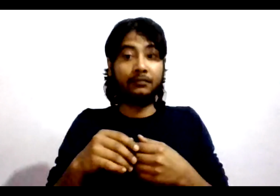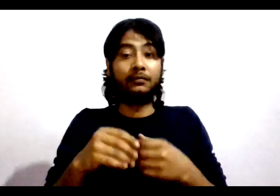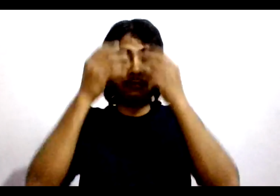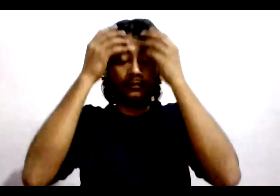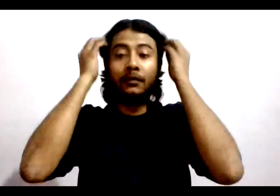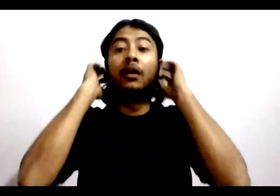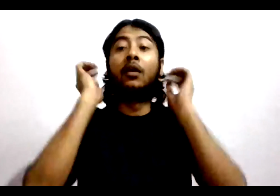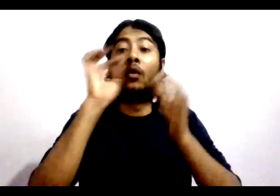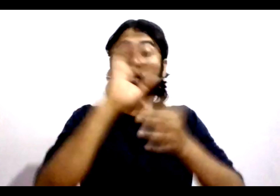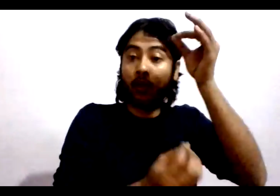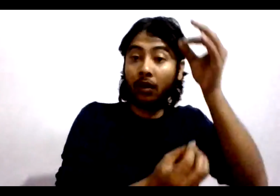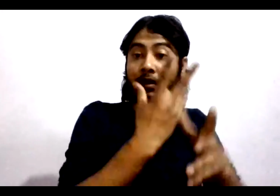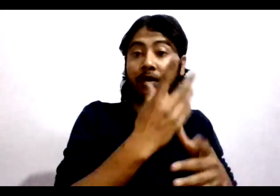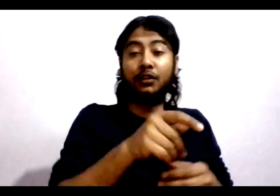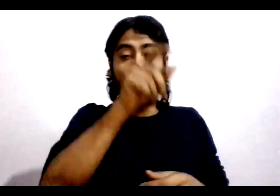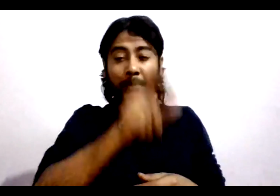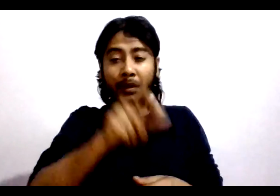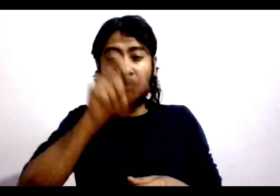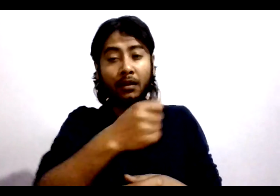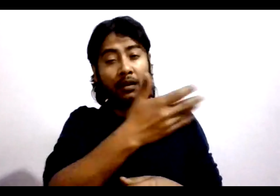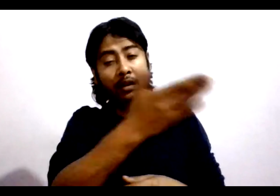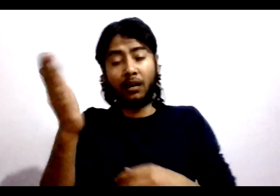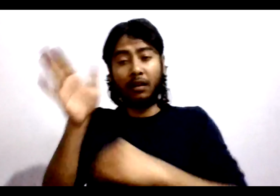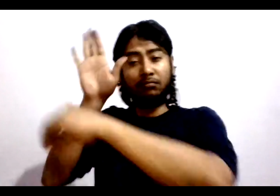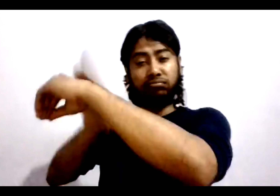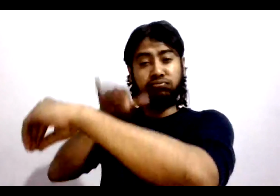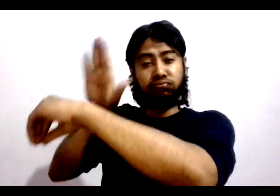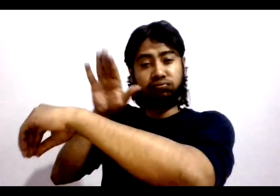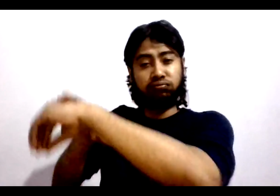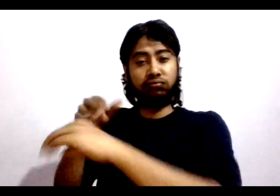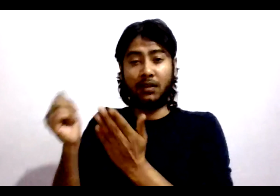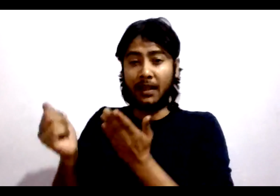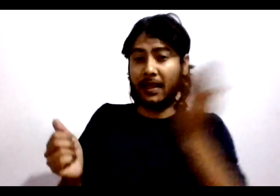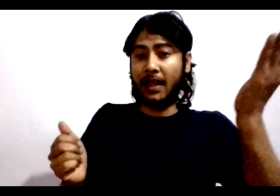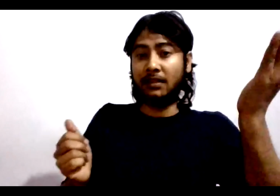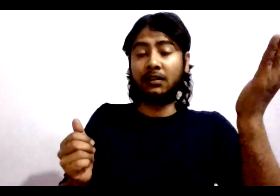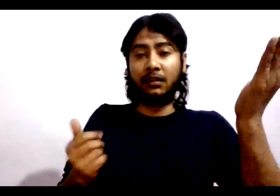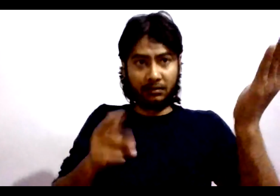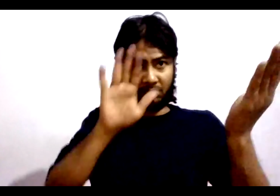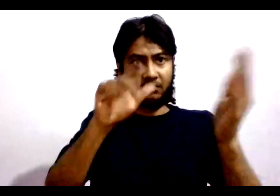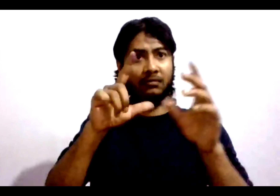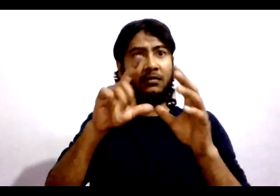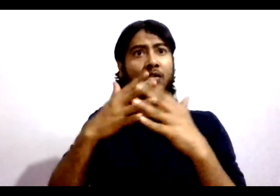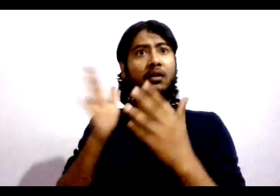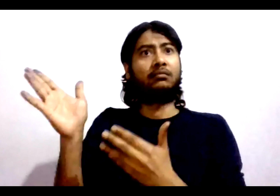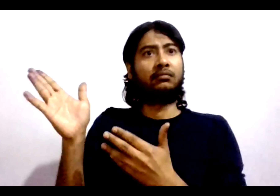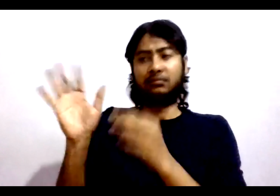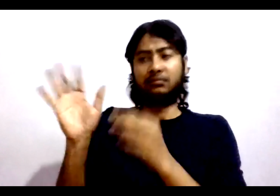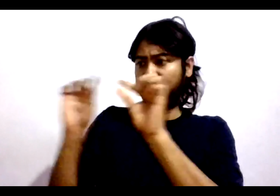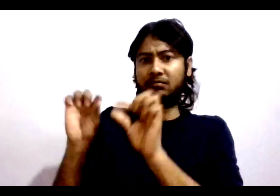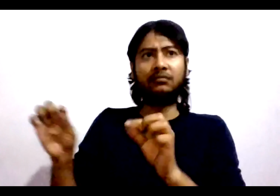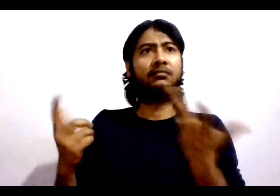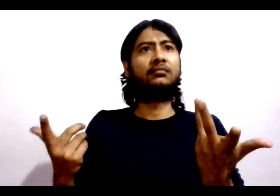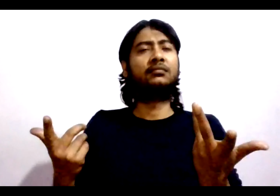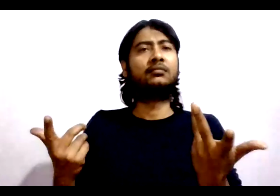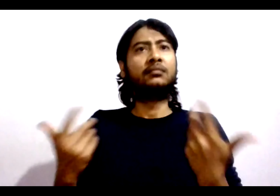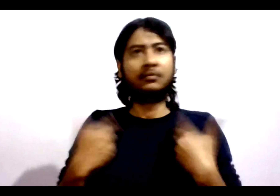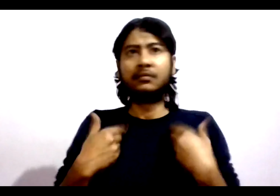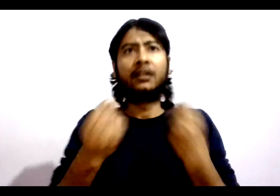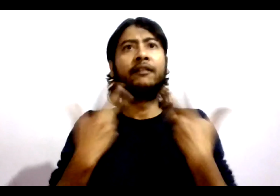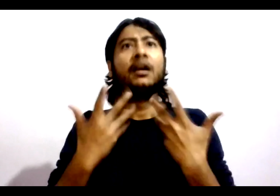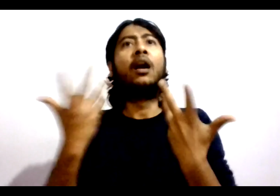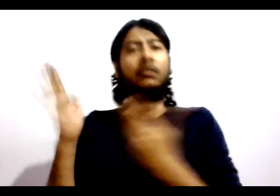saying, is there no authority or is there any authority? Yes, under the law there are several authorities who can be contacted and who should